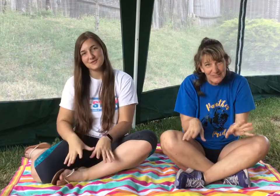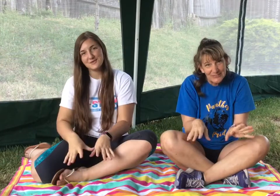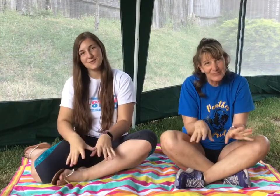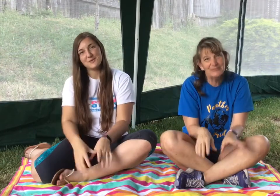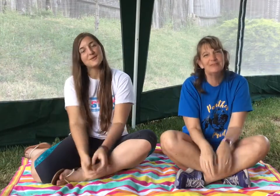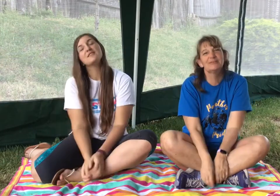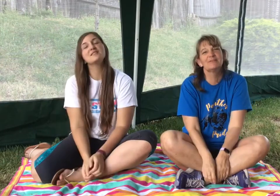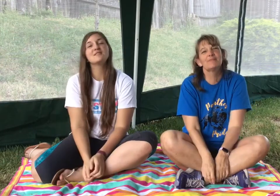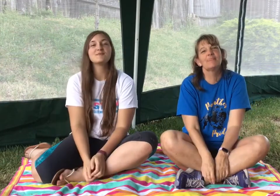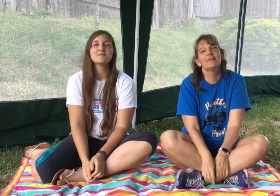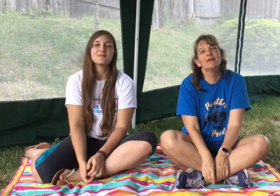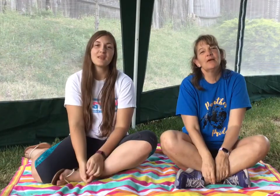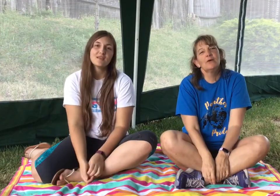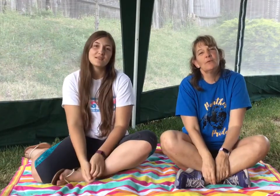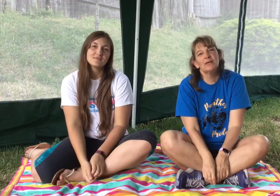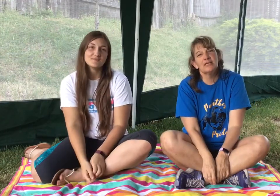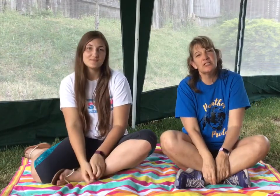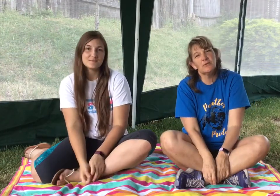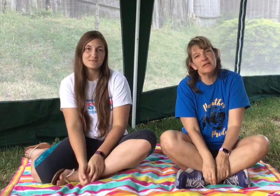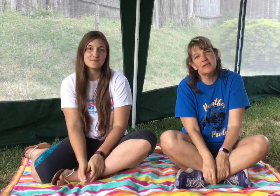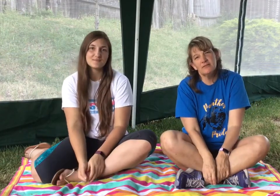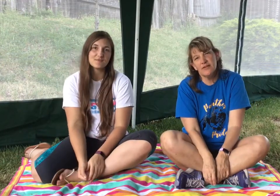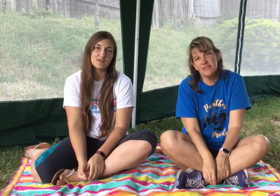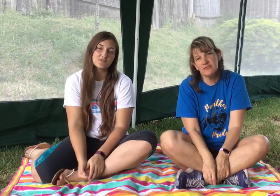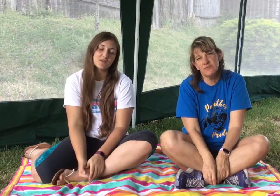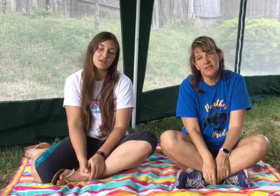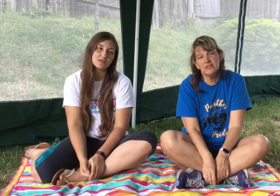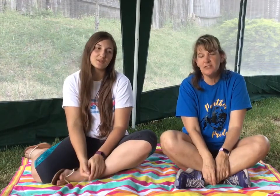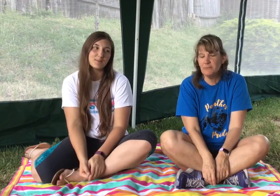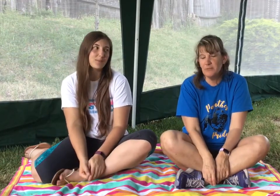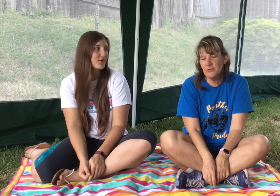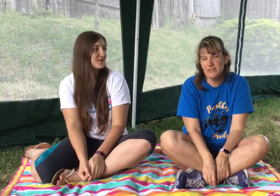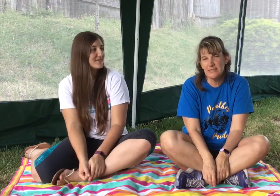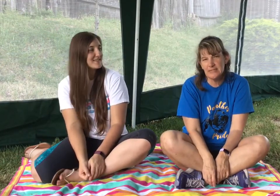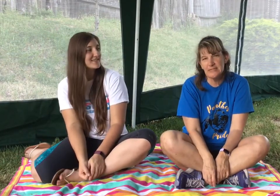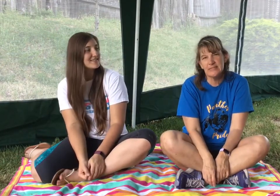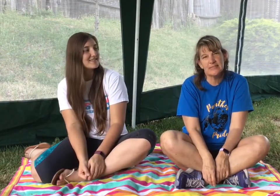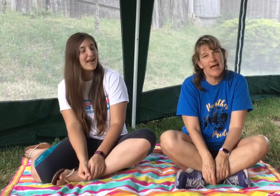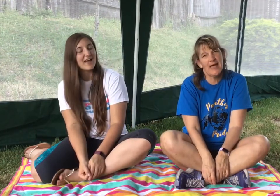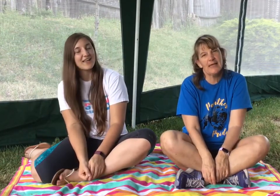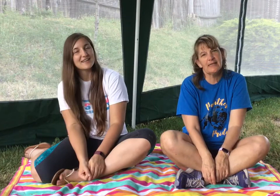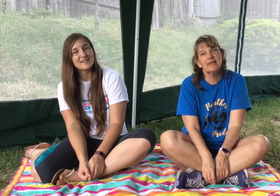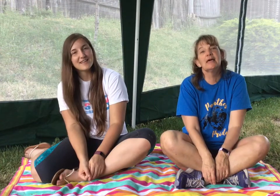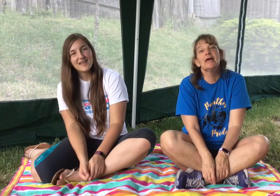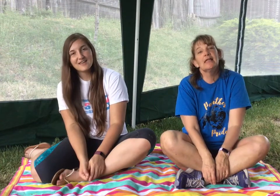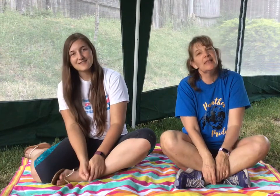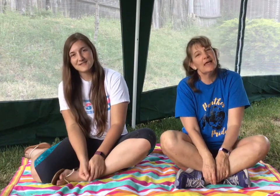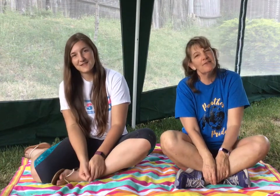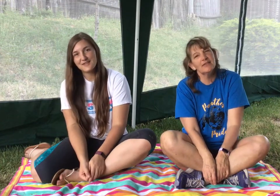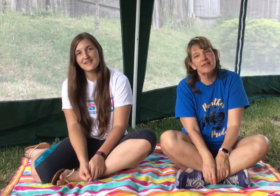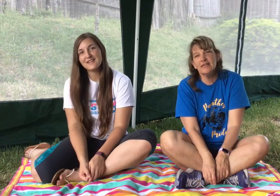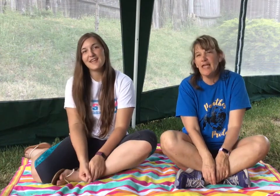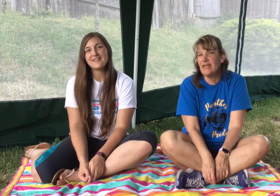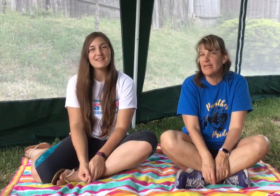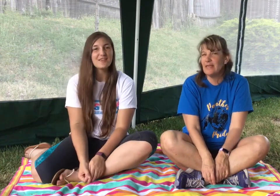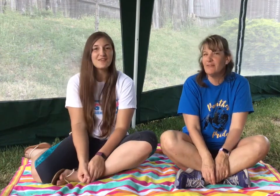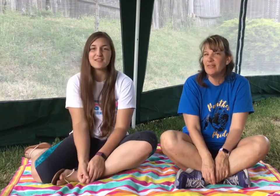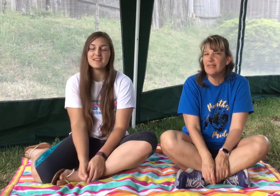too. When each one of us feels important inside, loving and giving